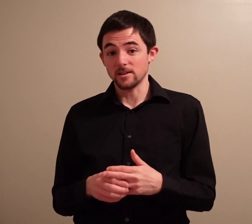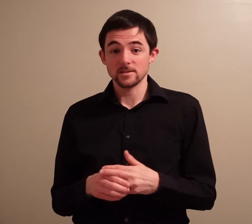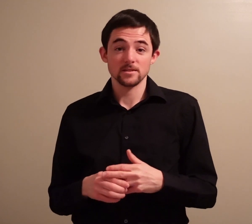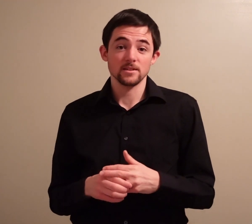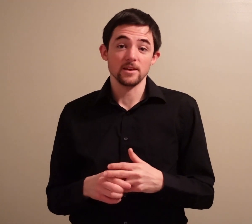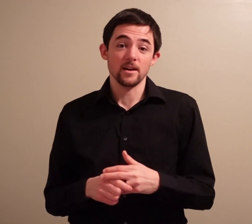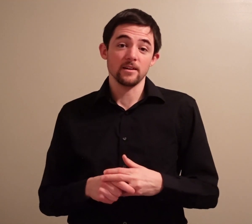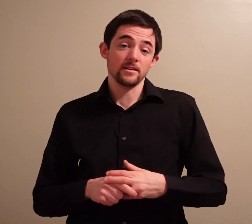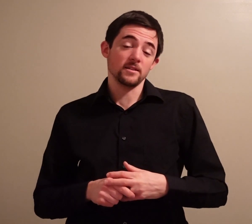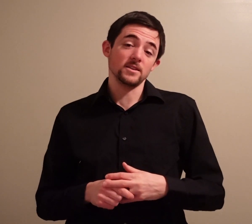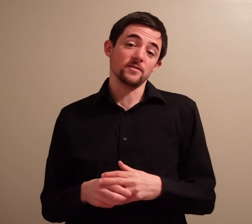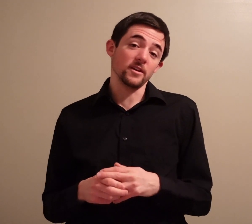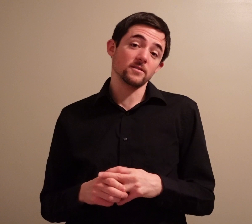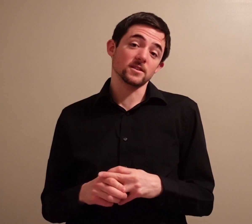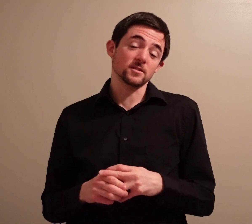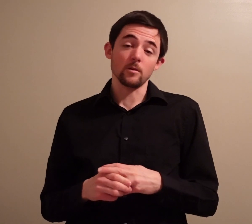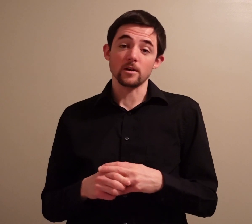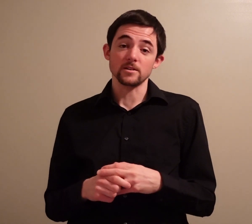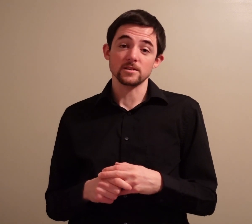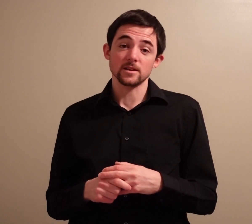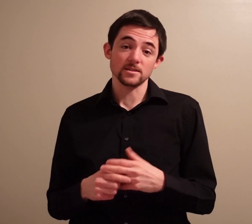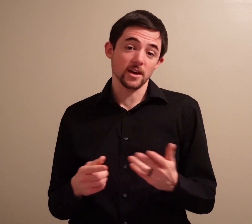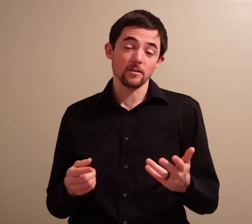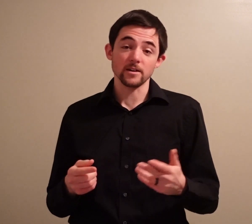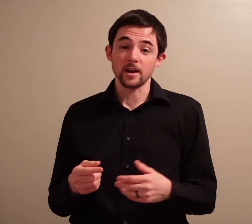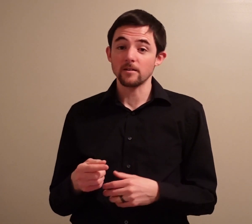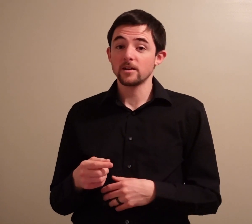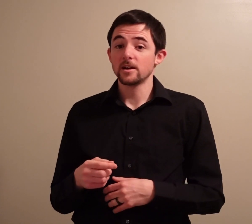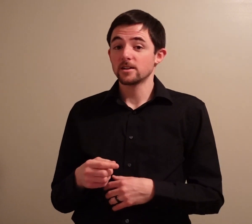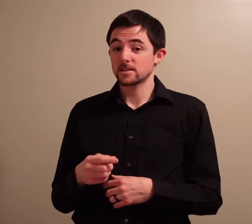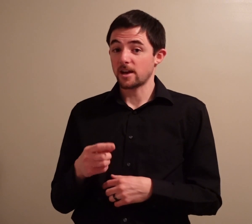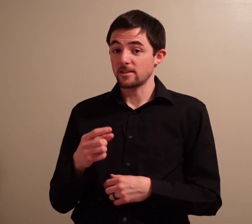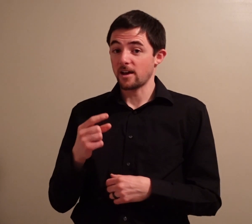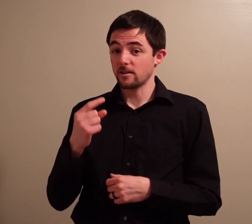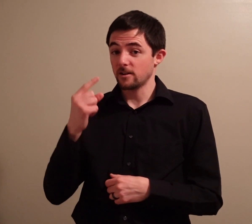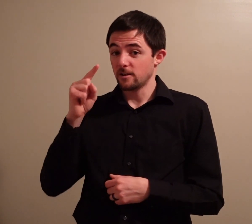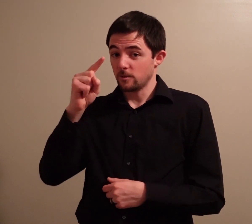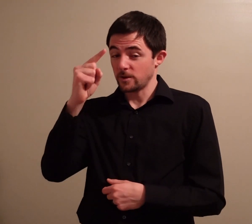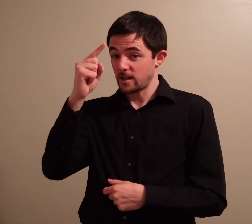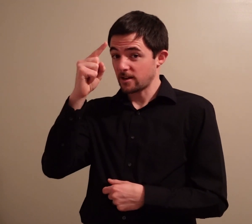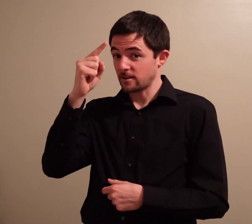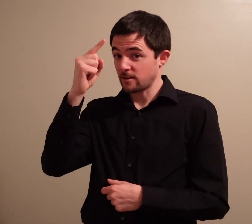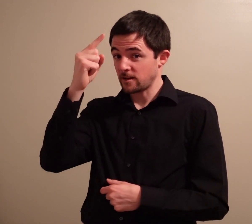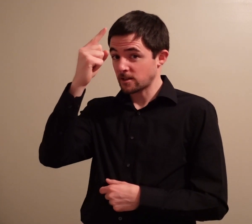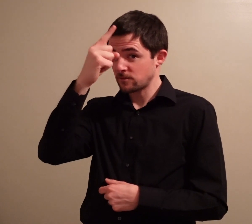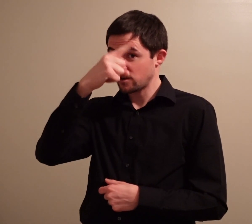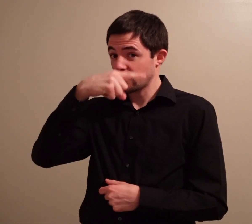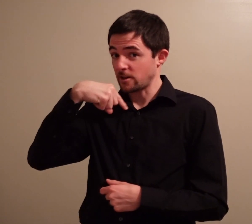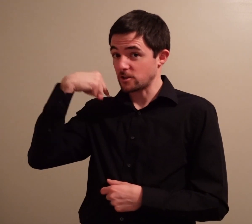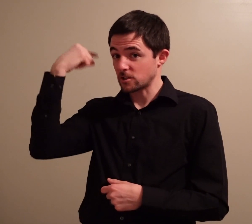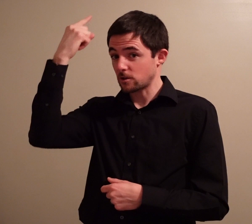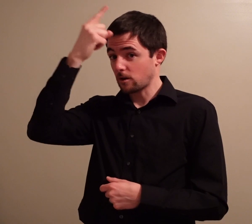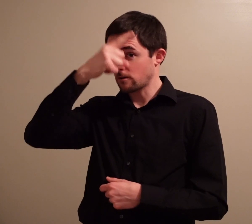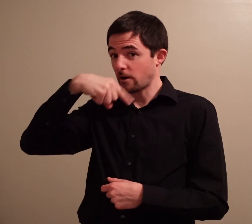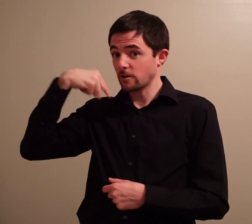discussed yet in these videos, and so I want to discuss that right now. To sign that, we take an index finger and you just circle around your